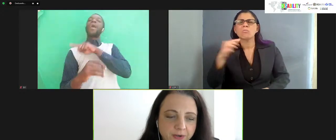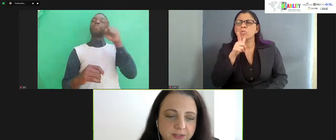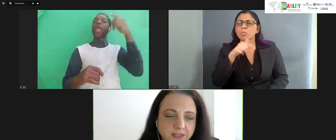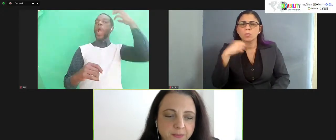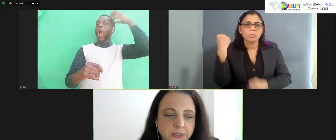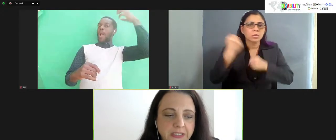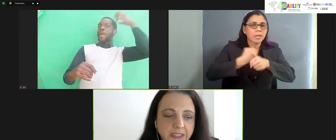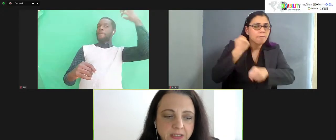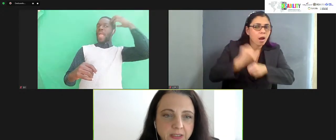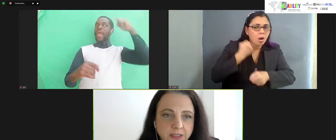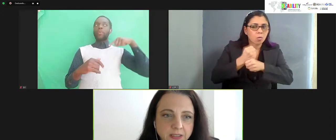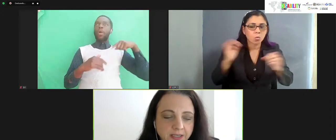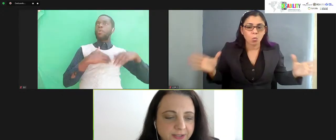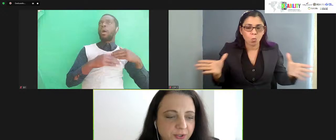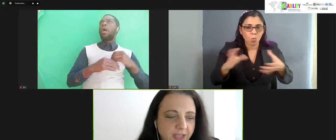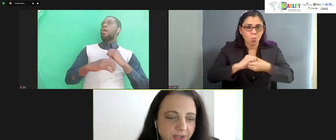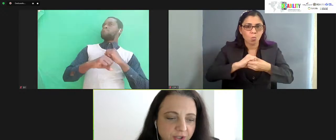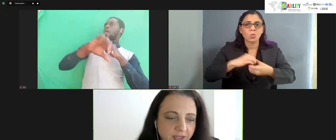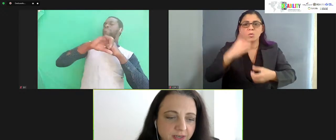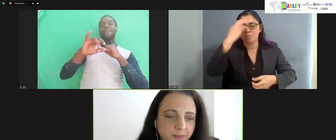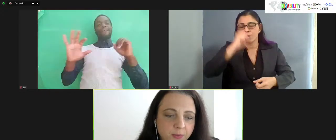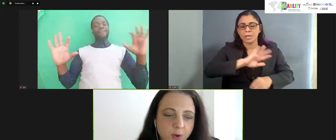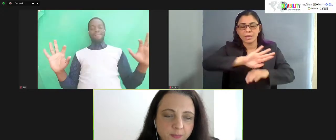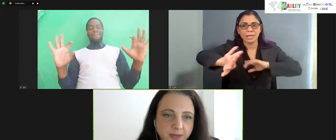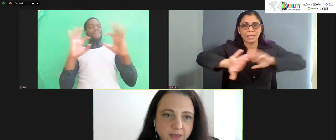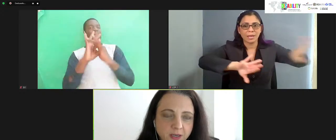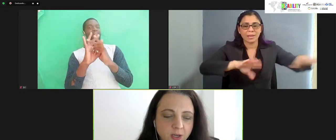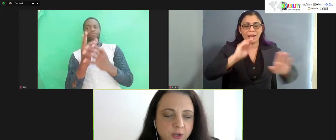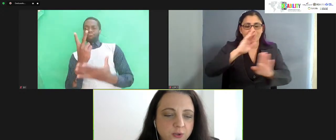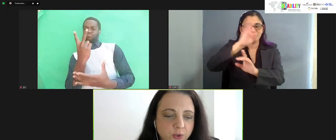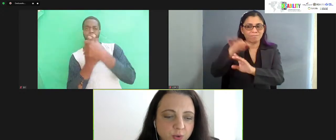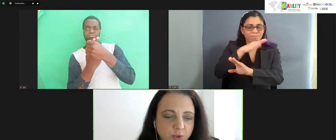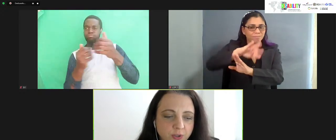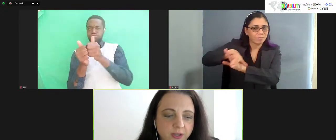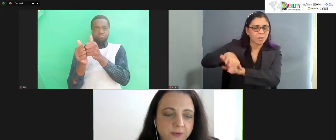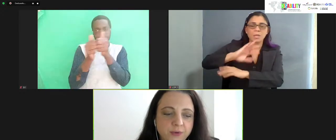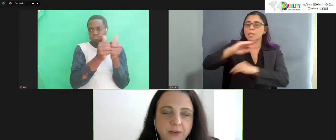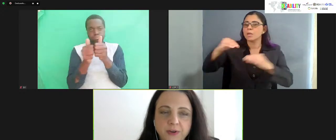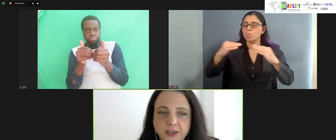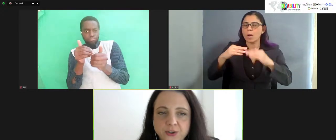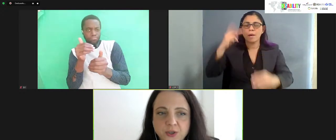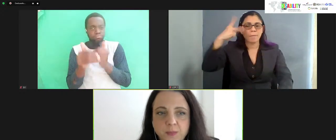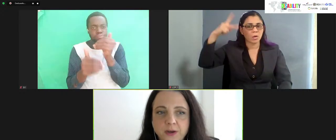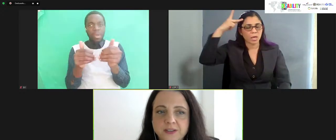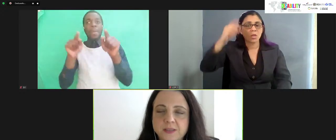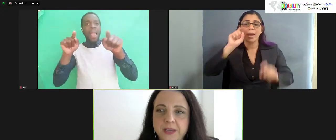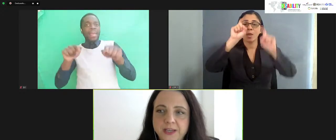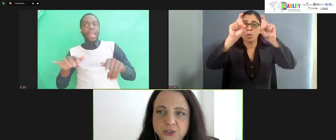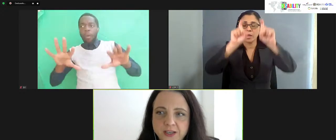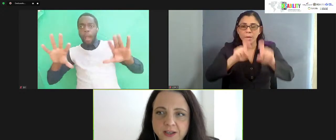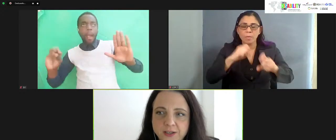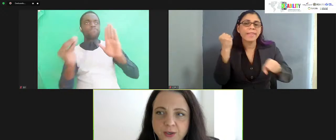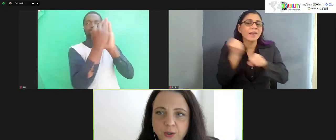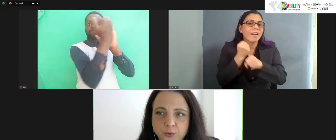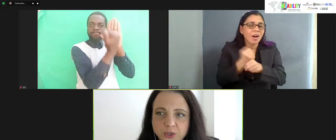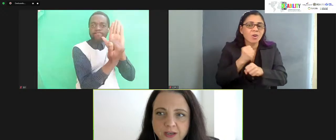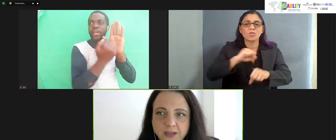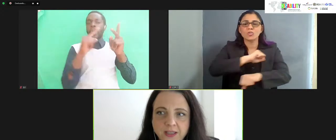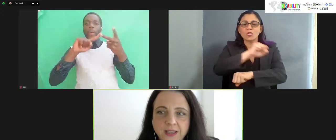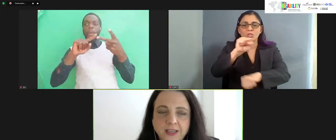barriers in political education employment social and recreational participation and